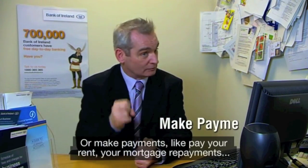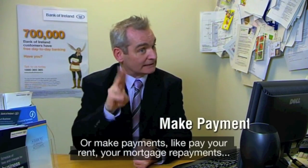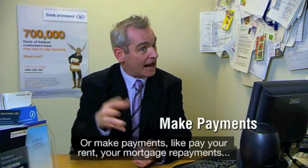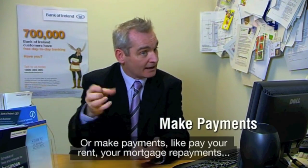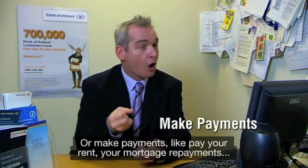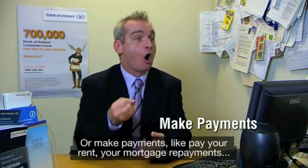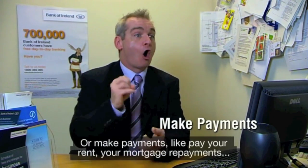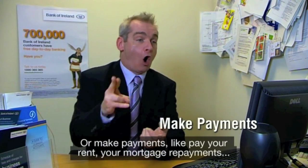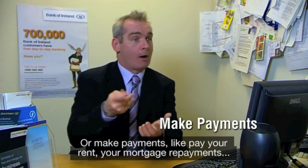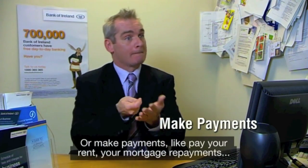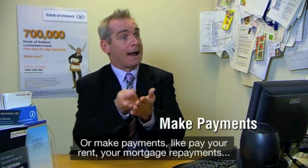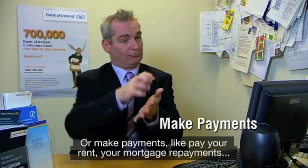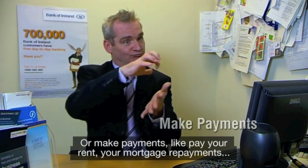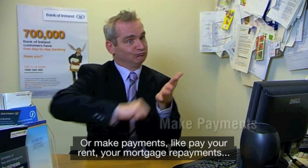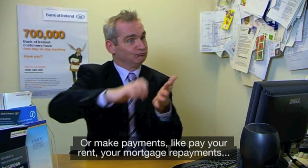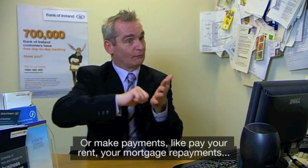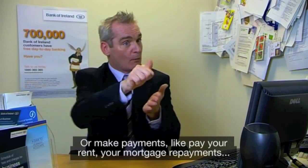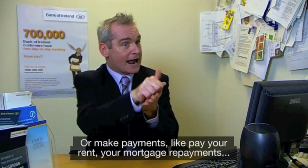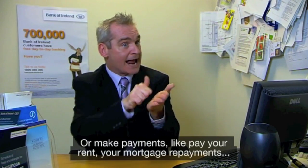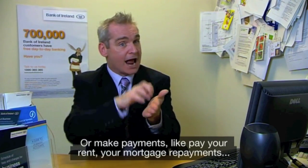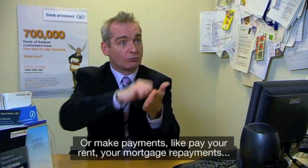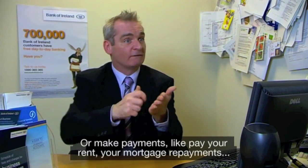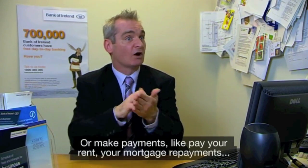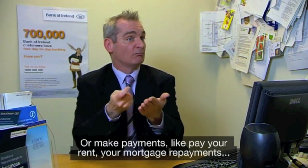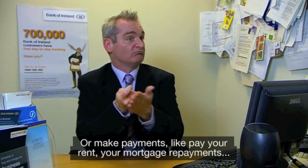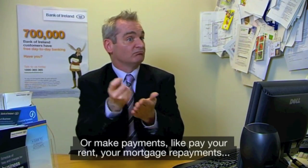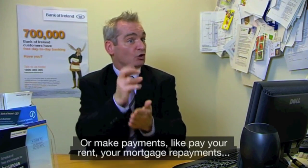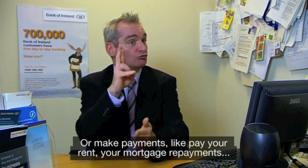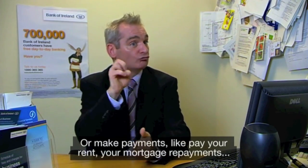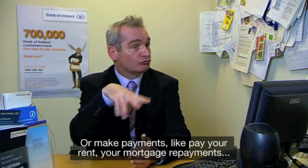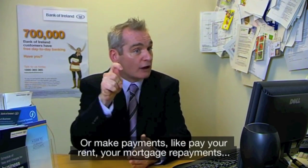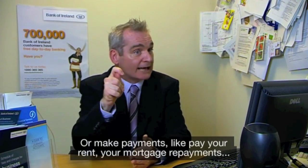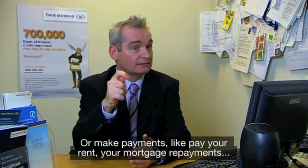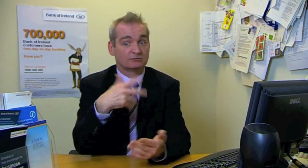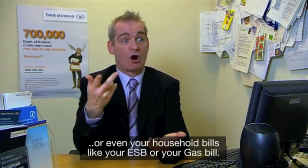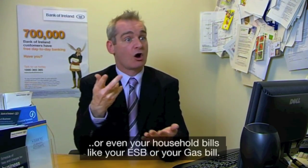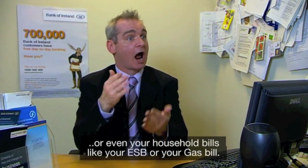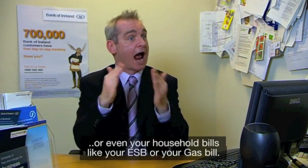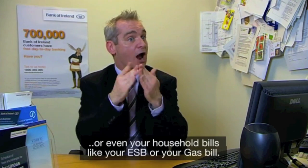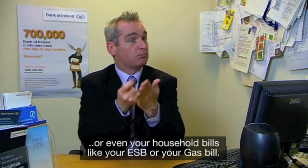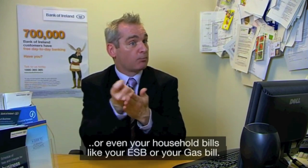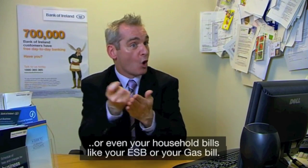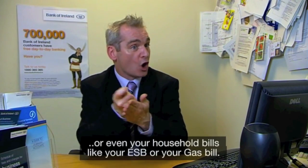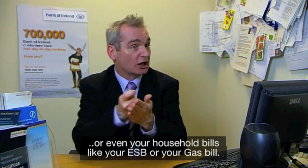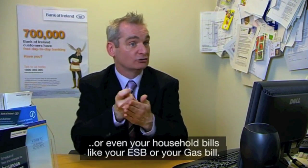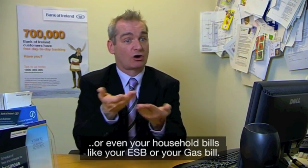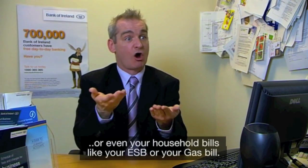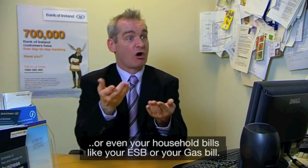payments, like pay your rent, your mortgage repayments, or even your household bills, like